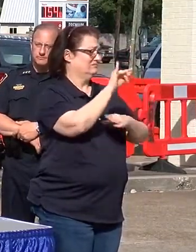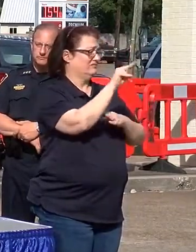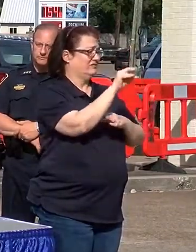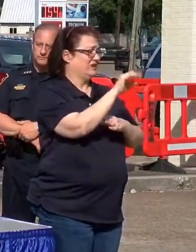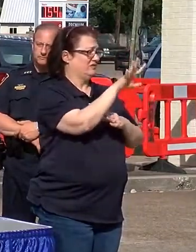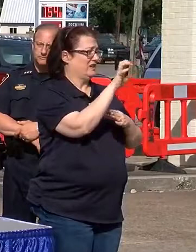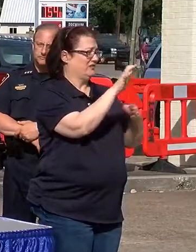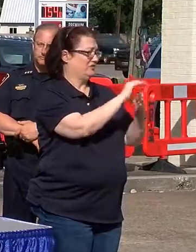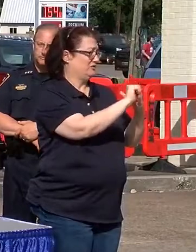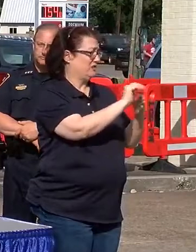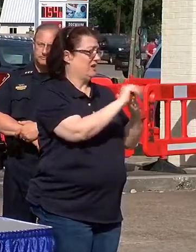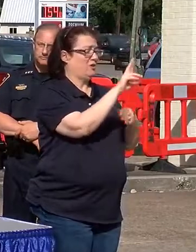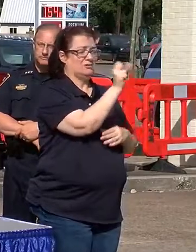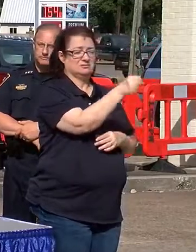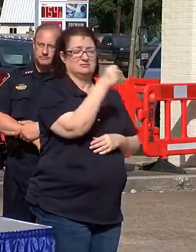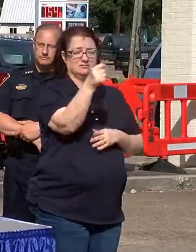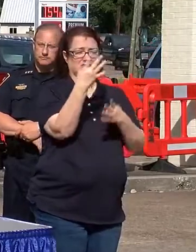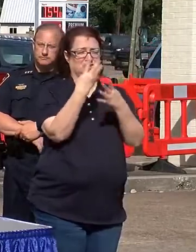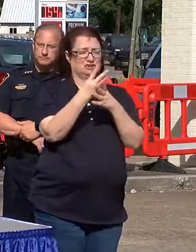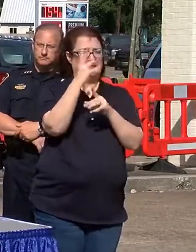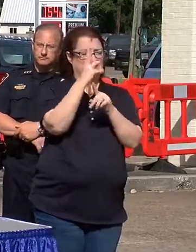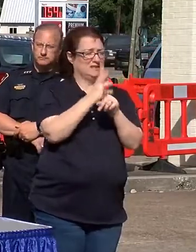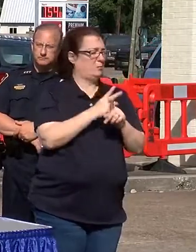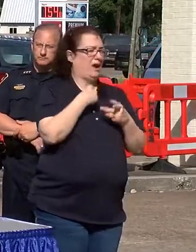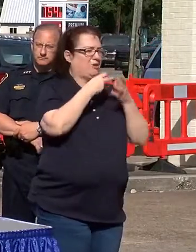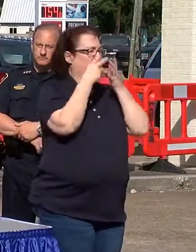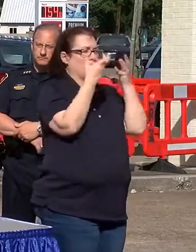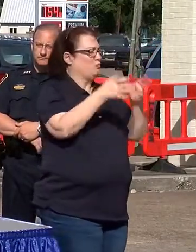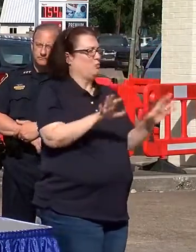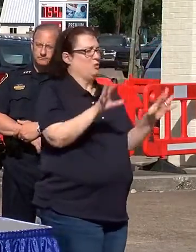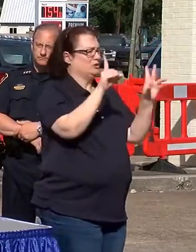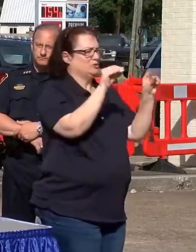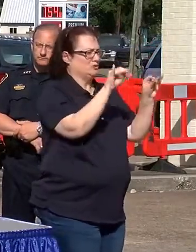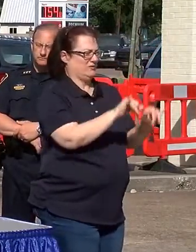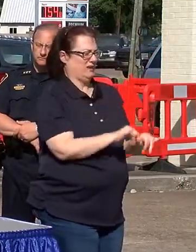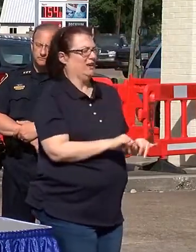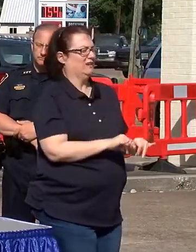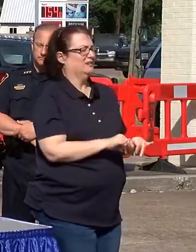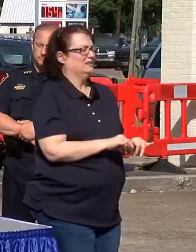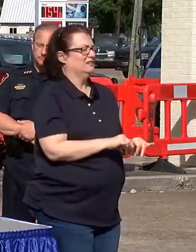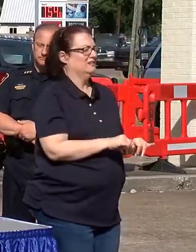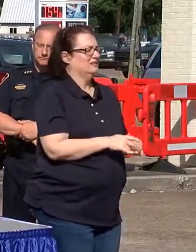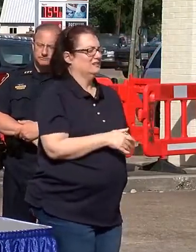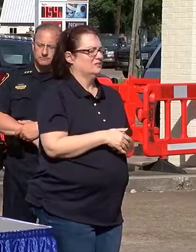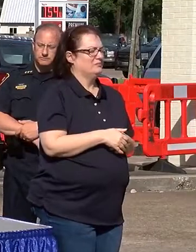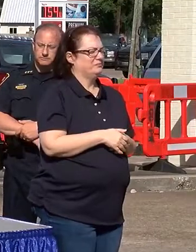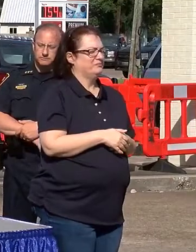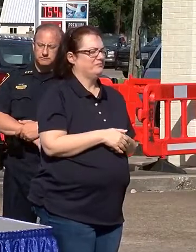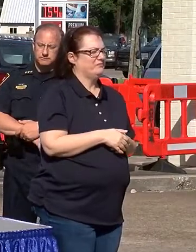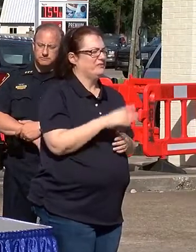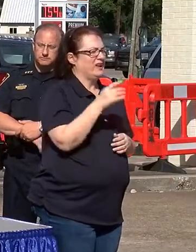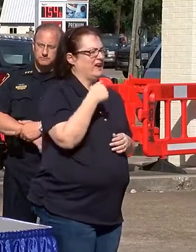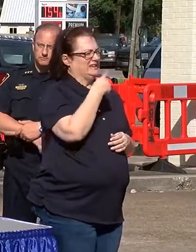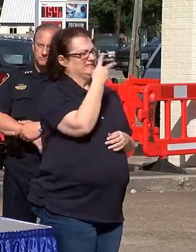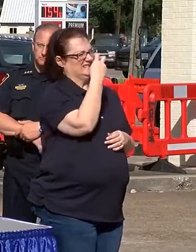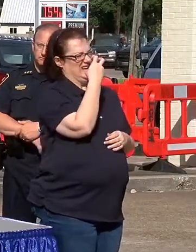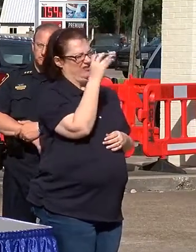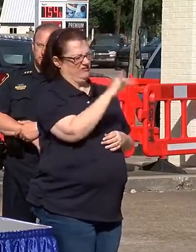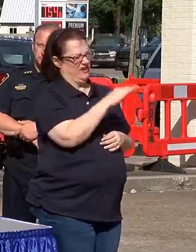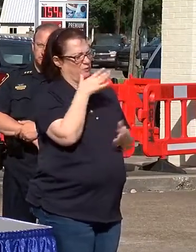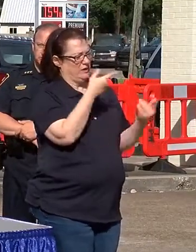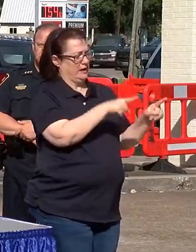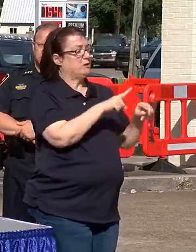up to 6 months. Not anything we want to do. But I also do not think this is that there's a remote chance that would happen. But we are prepared